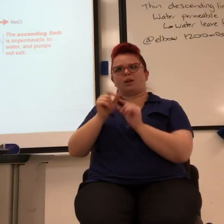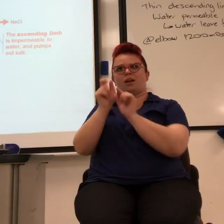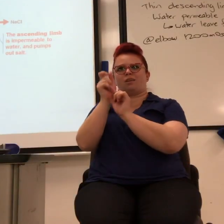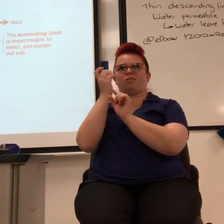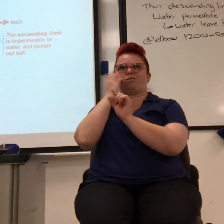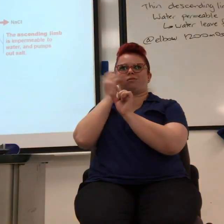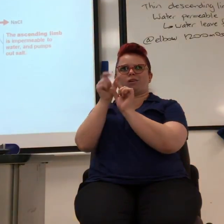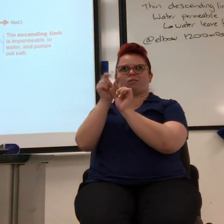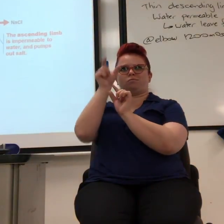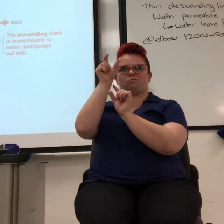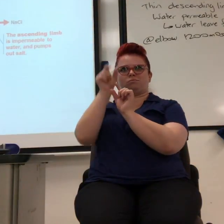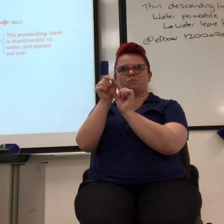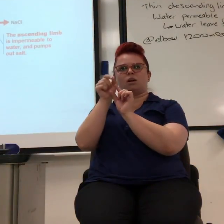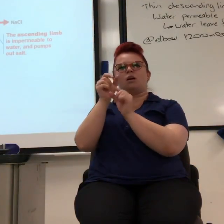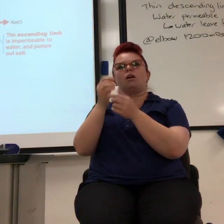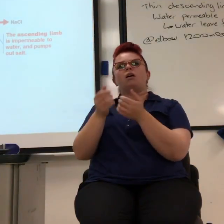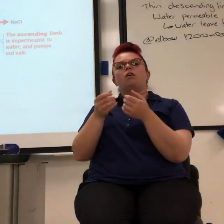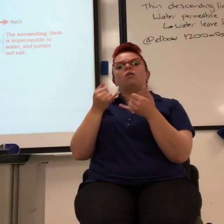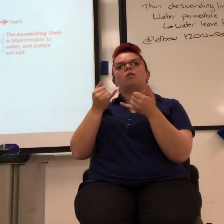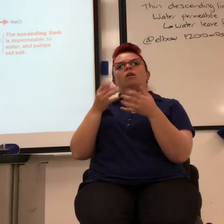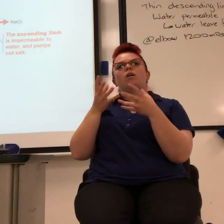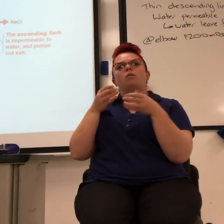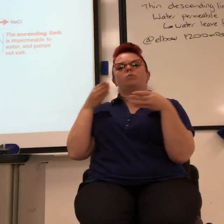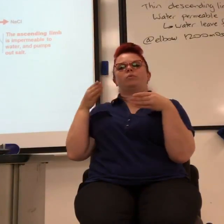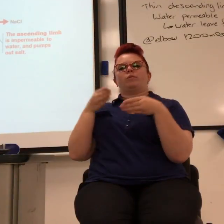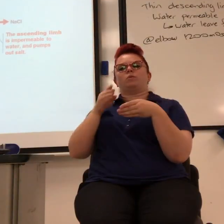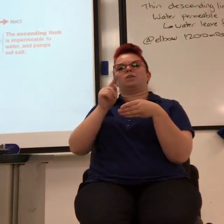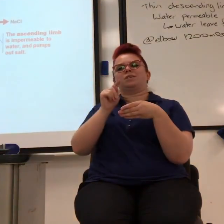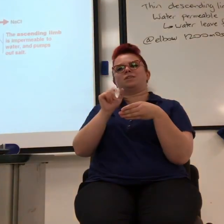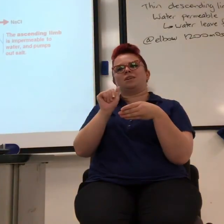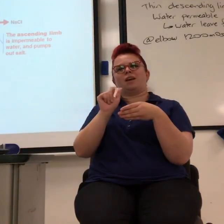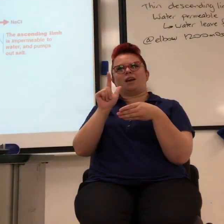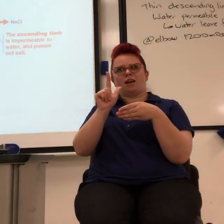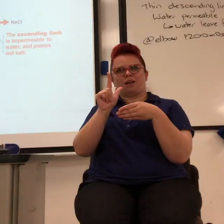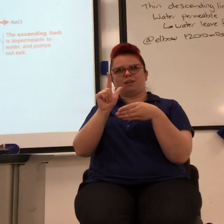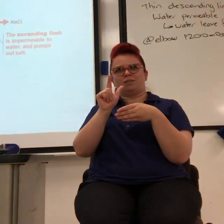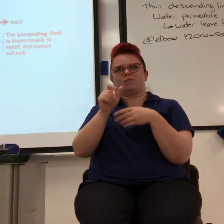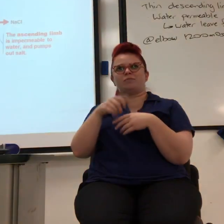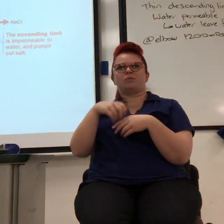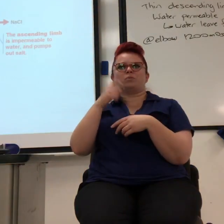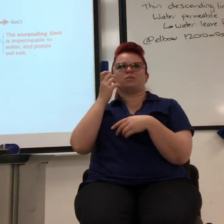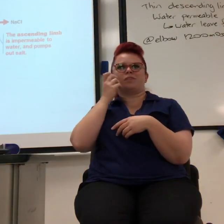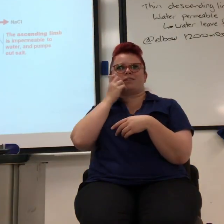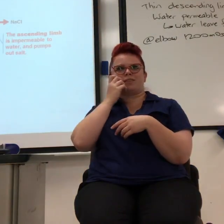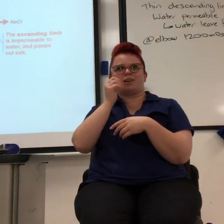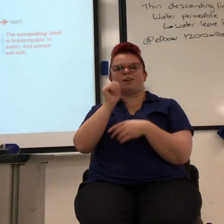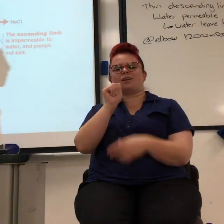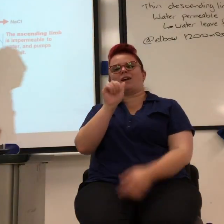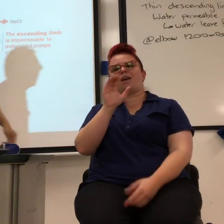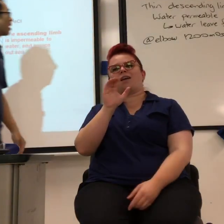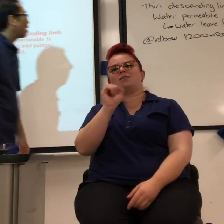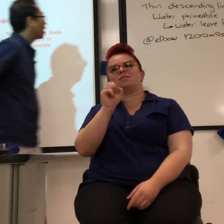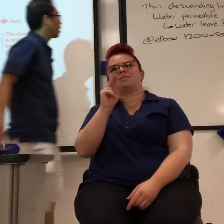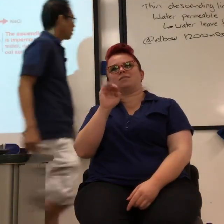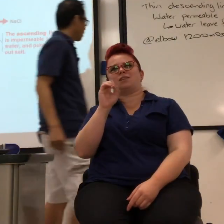Thin part and a thick part. Let's mostly just talk about, I call it the TAL, the thick ascending limb.